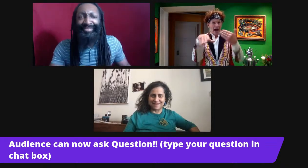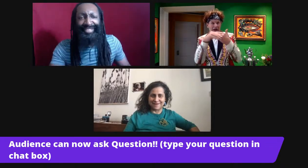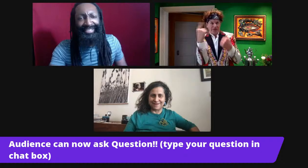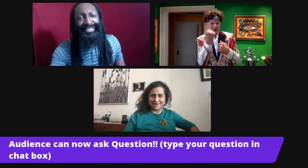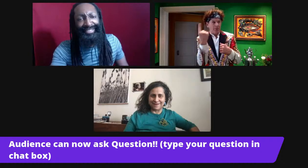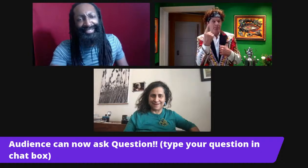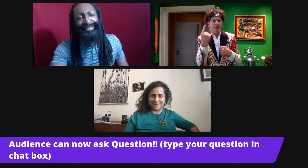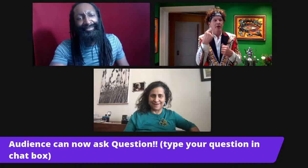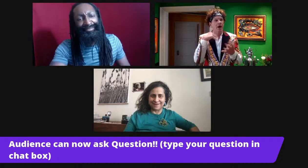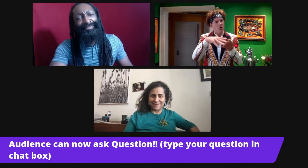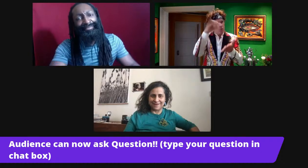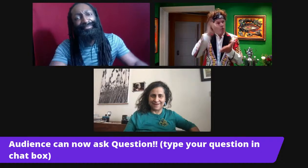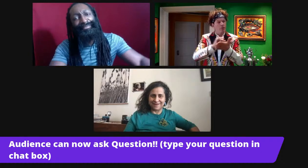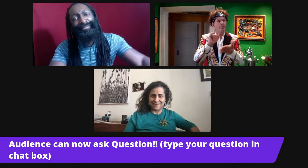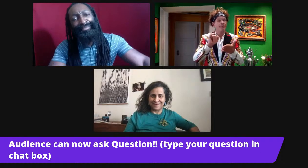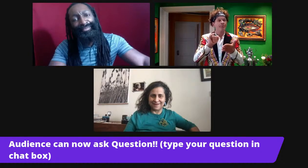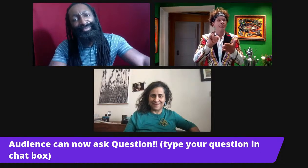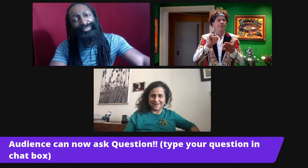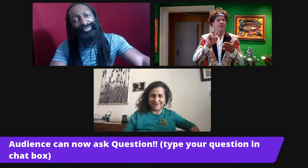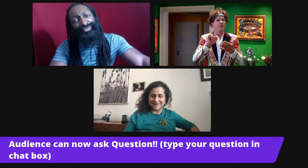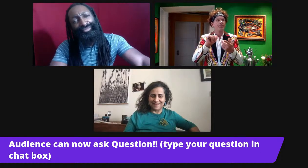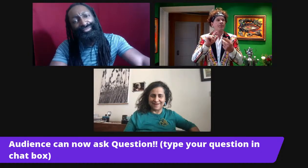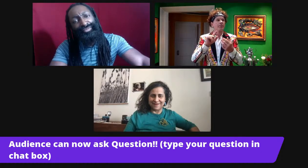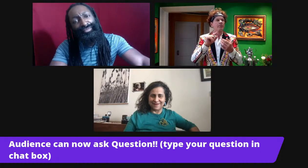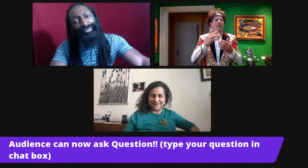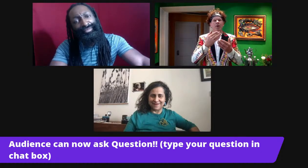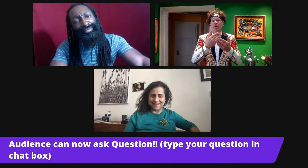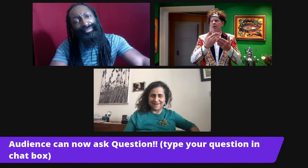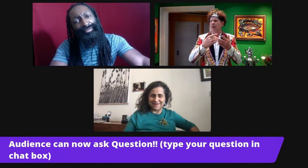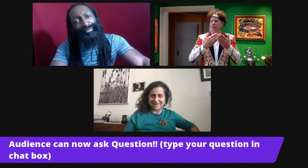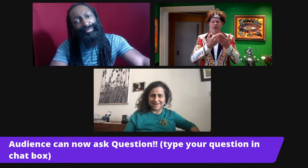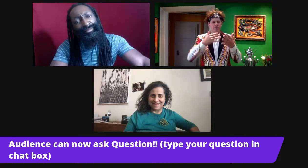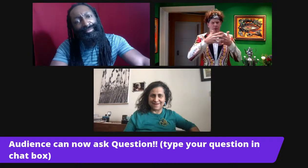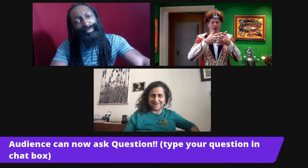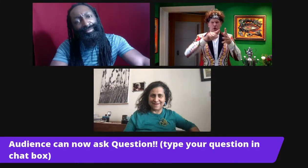I understand what you're saying, John. Yeah, you know, I want to actually piggyback off that.